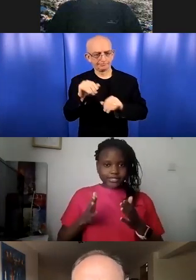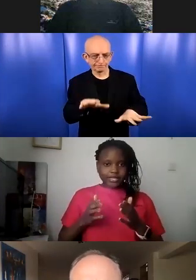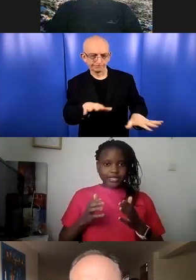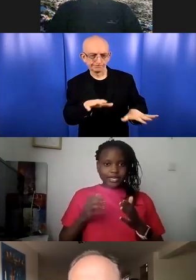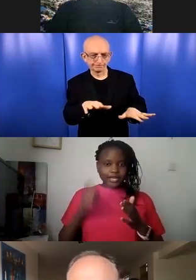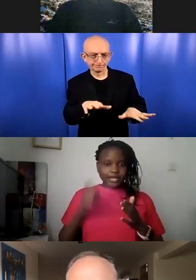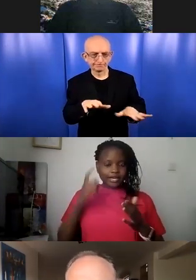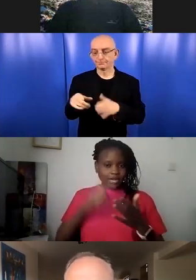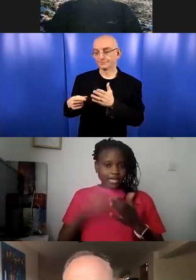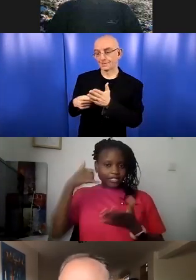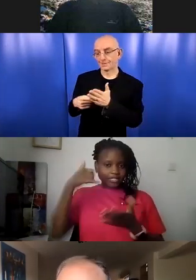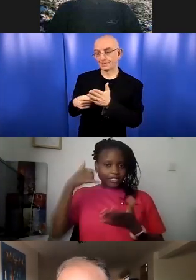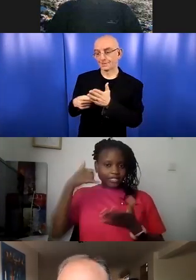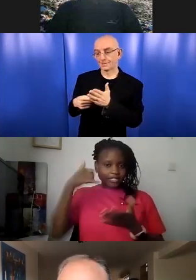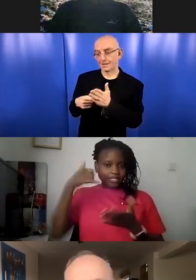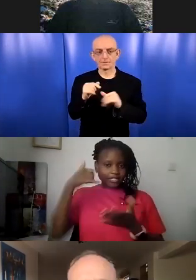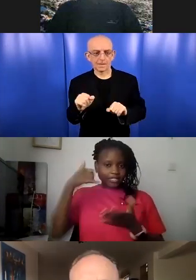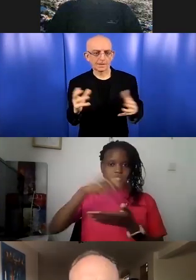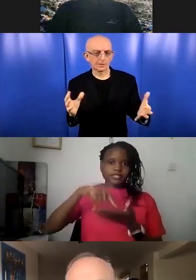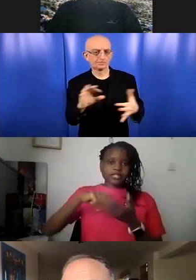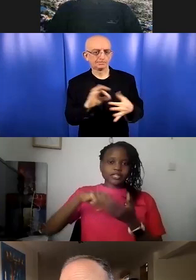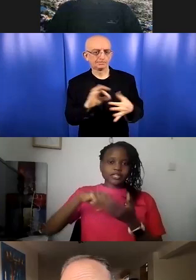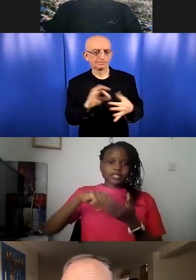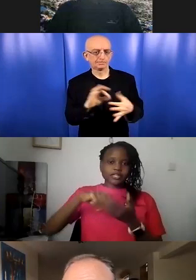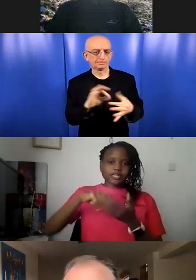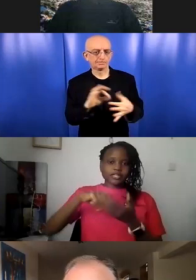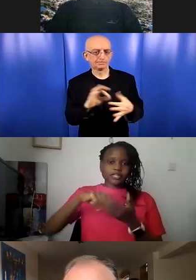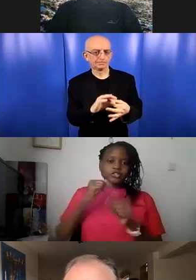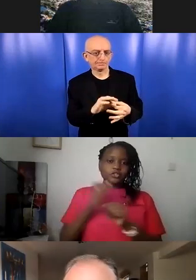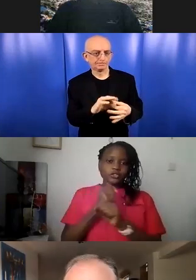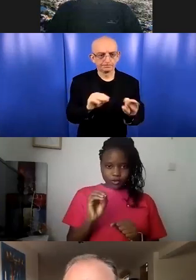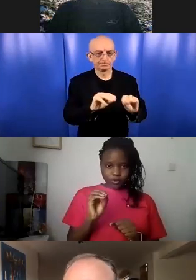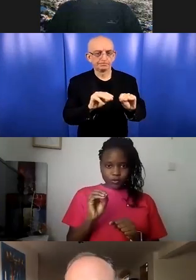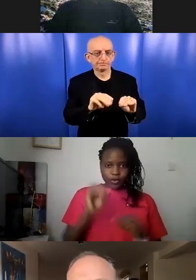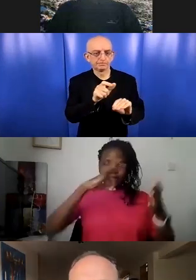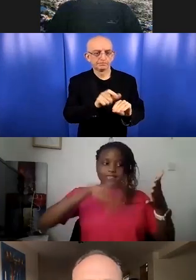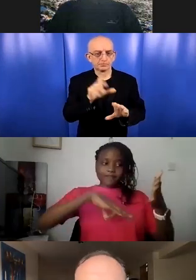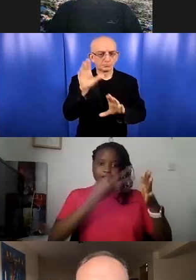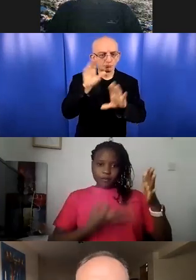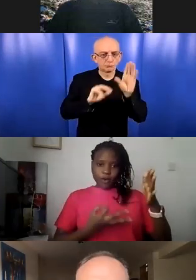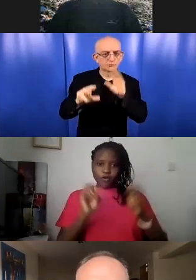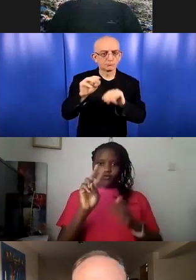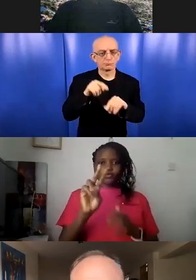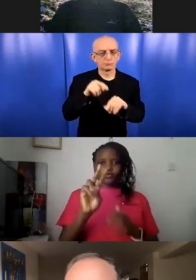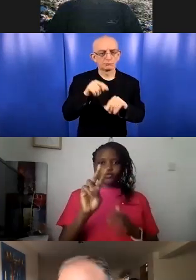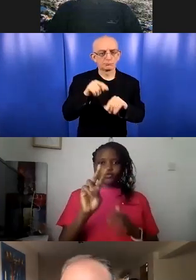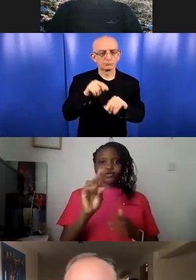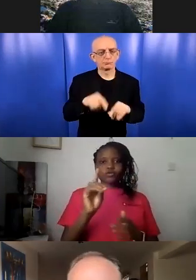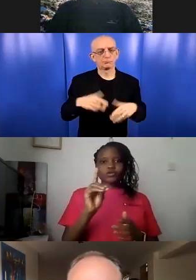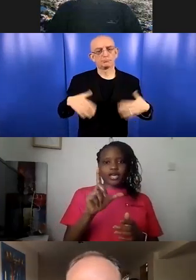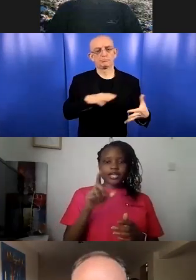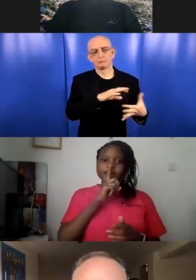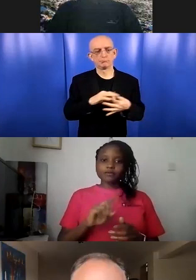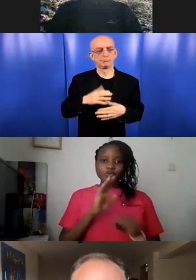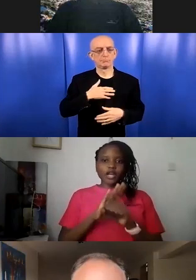realizing inclusive education is central to our work. So the framework of universal design for learning that I'm sure many people